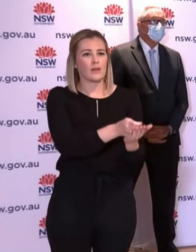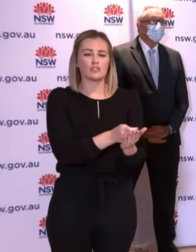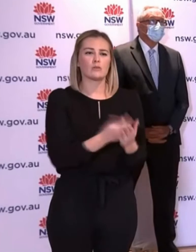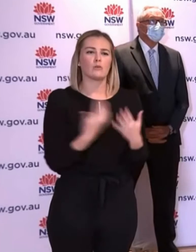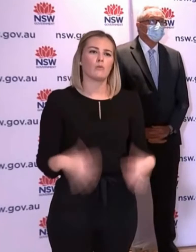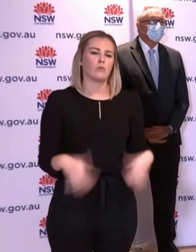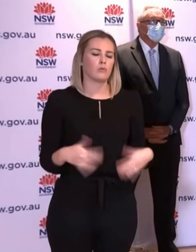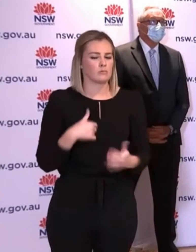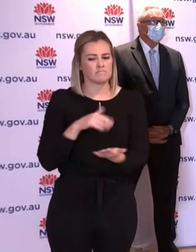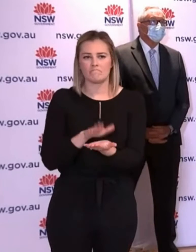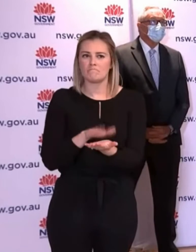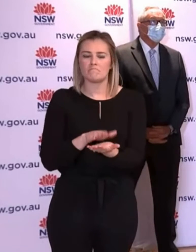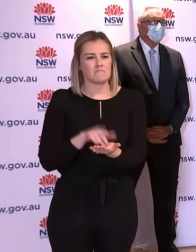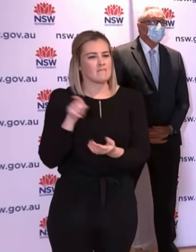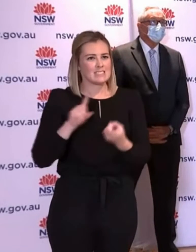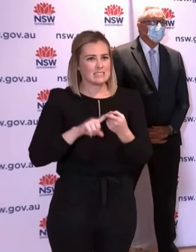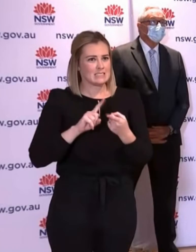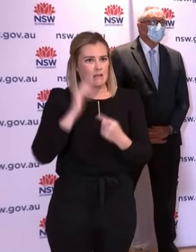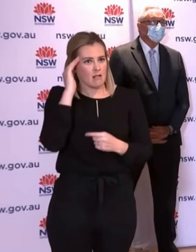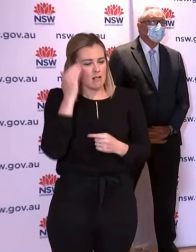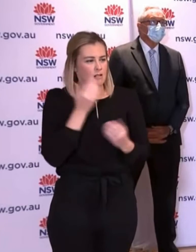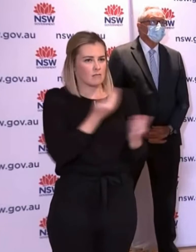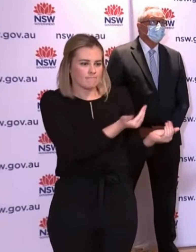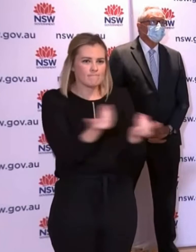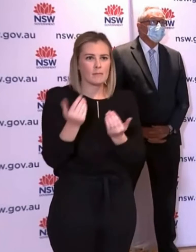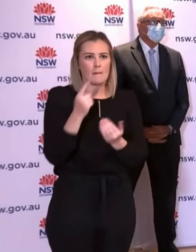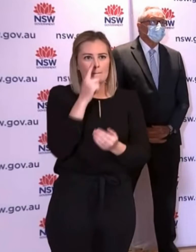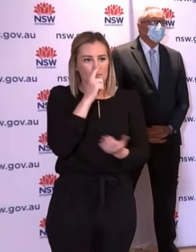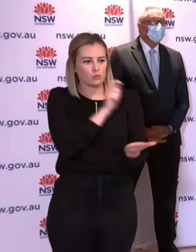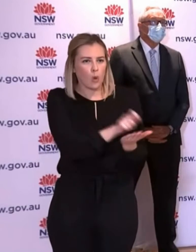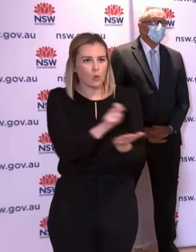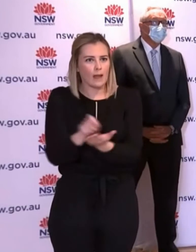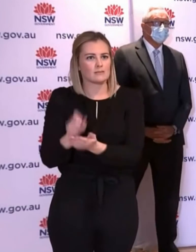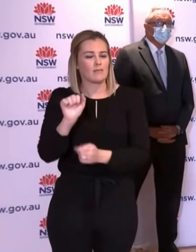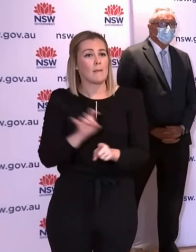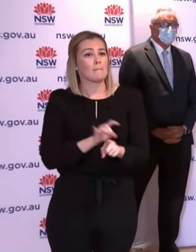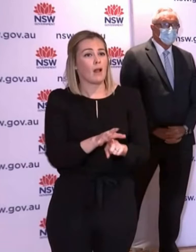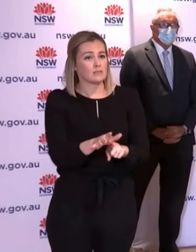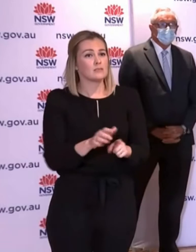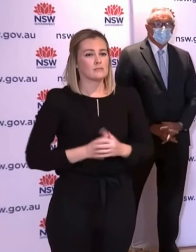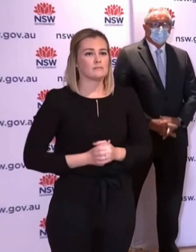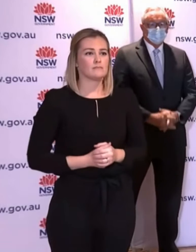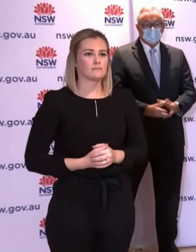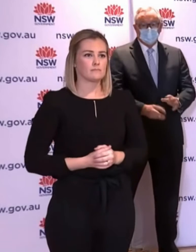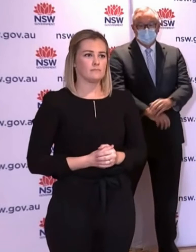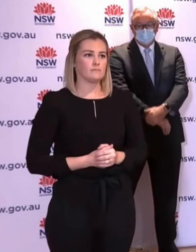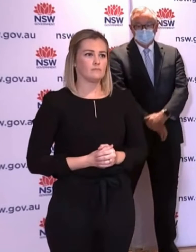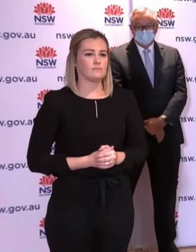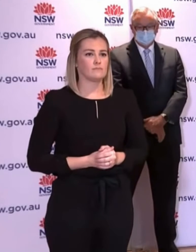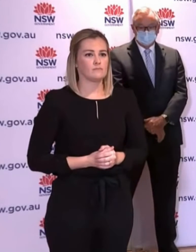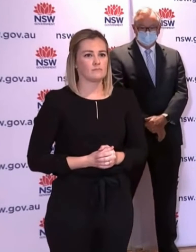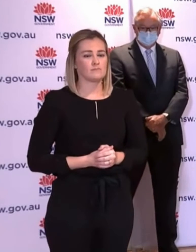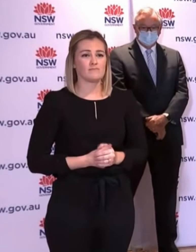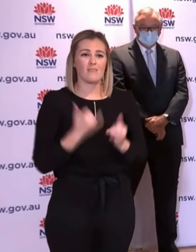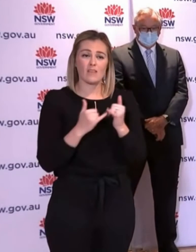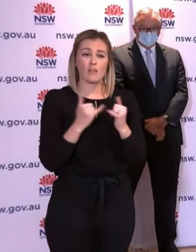blood supply, and all the wonderful donors in the community who regularly donate their blood. Obviously, maintaining an